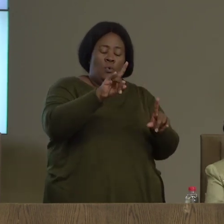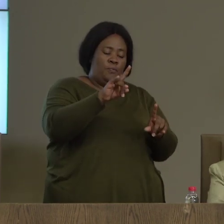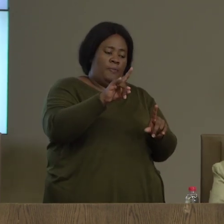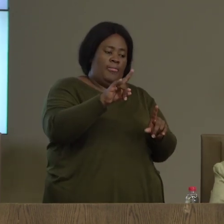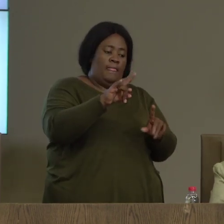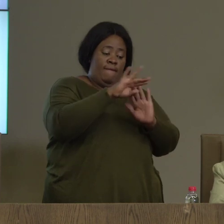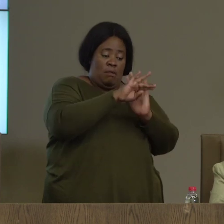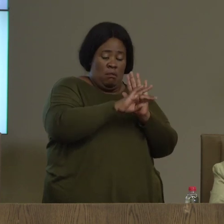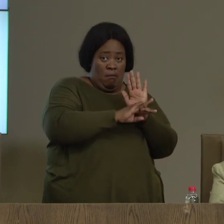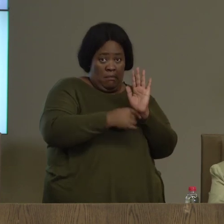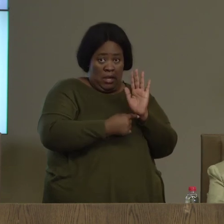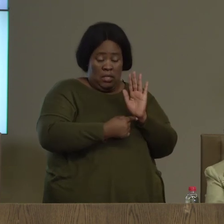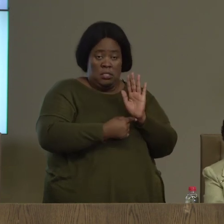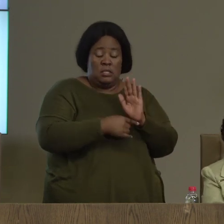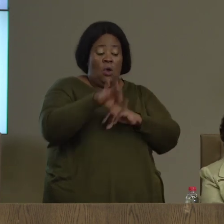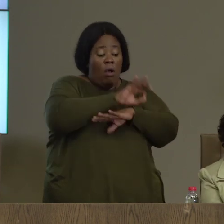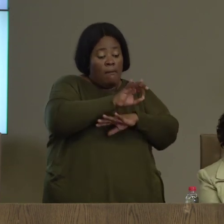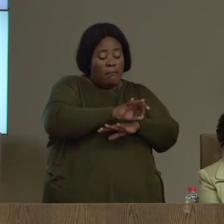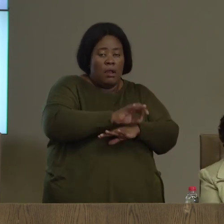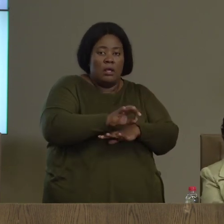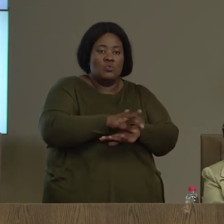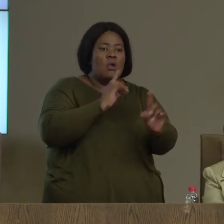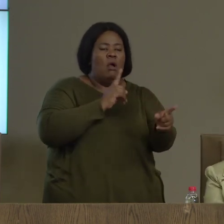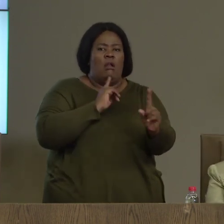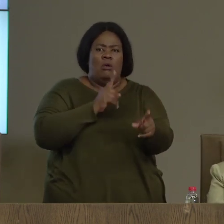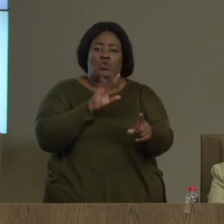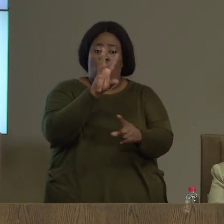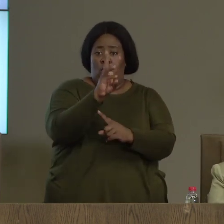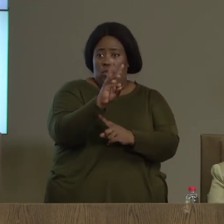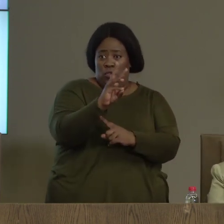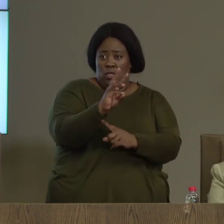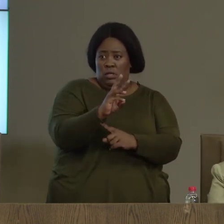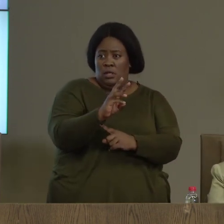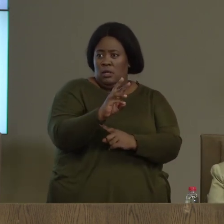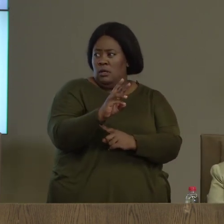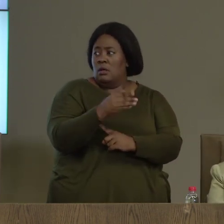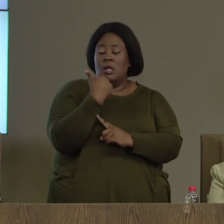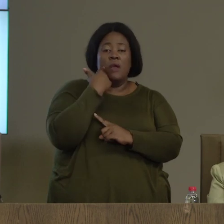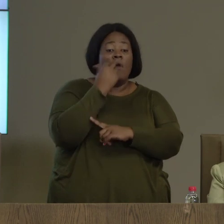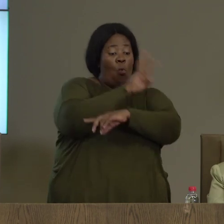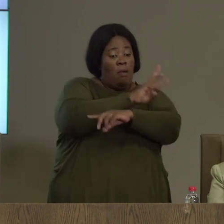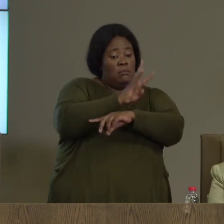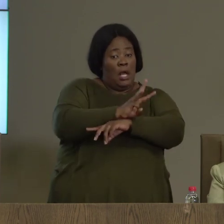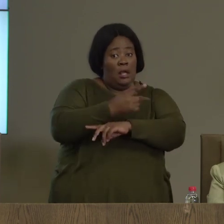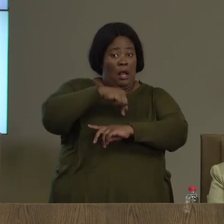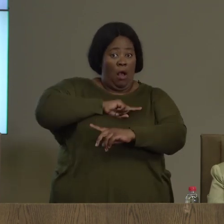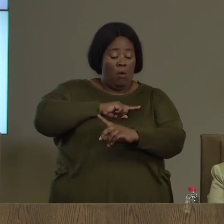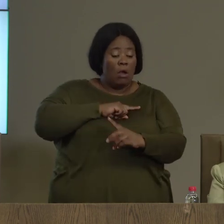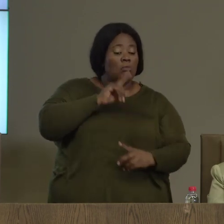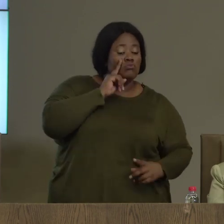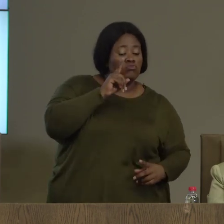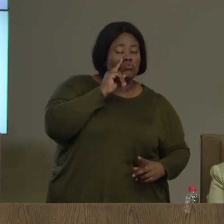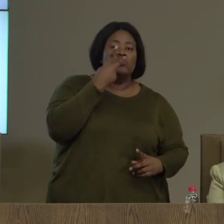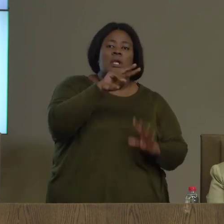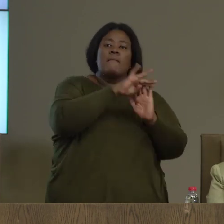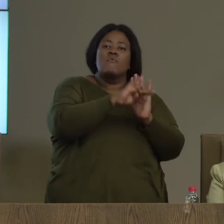announcing on Thursday, which all of it, it's a long package. It's, if you visit our website, you get all the programs